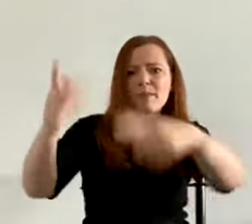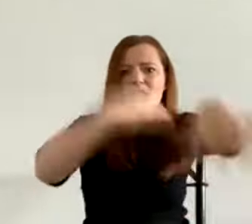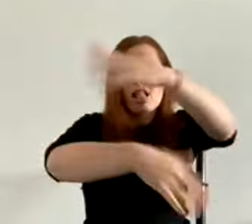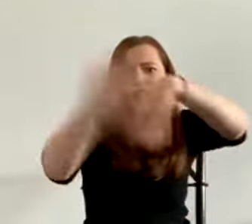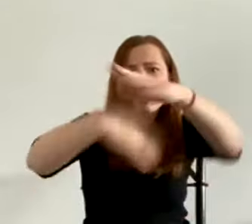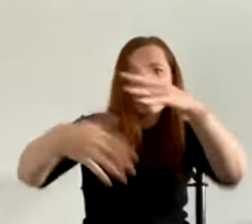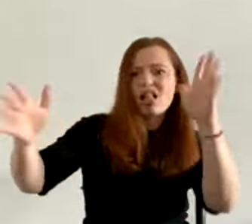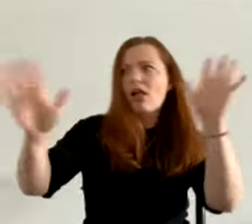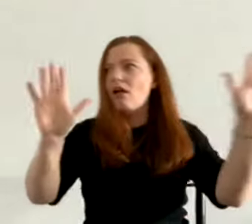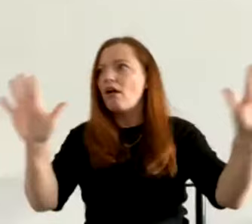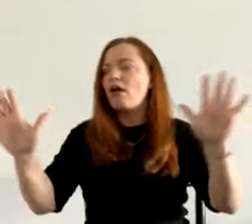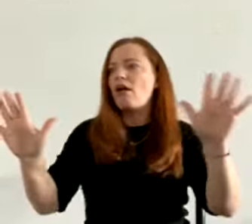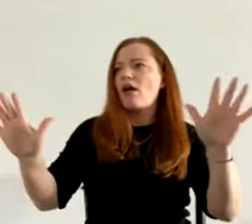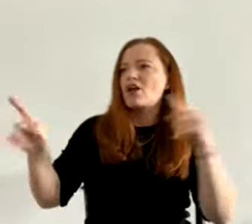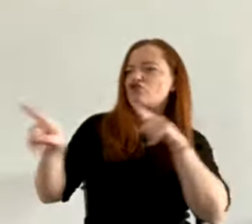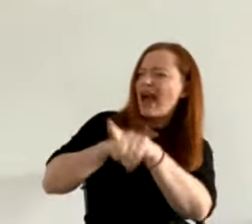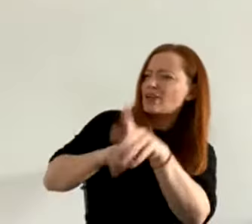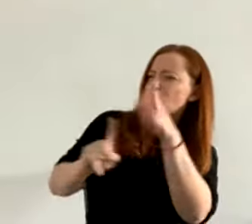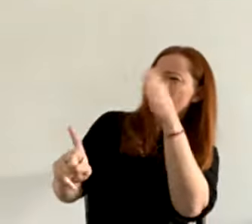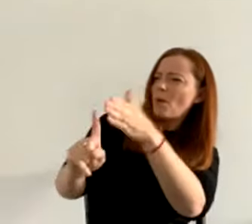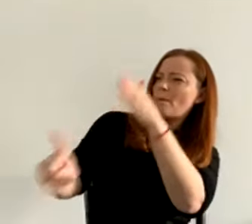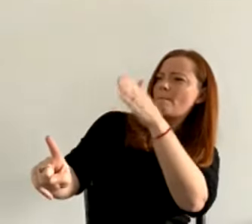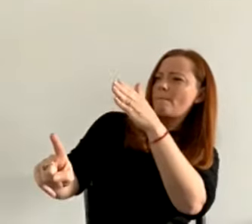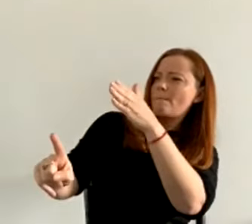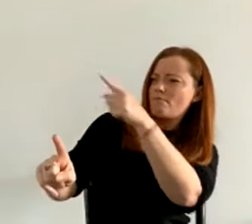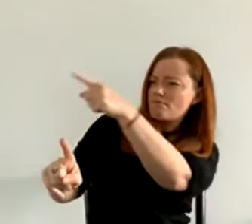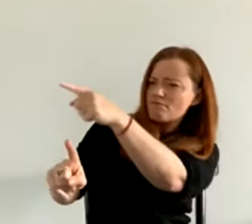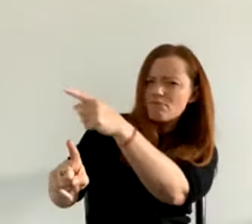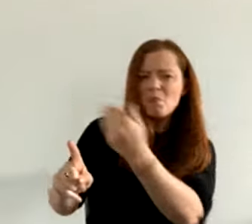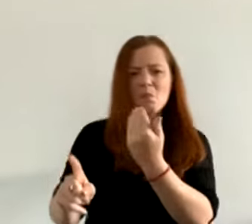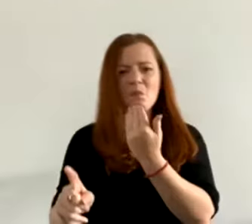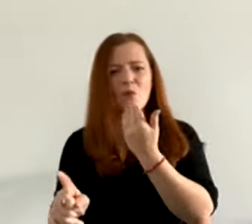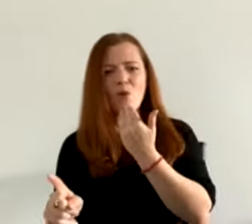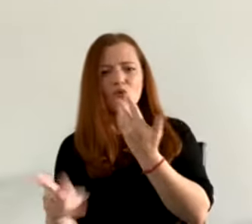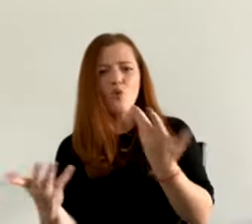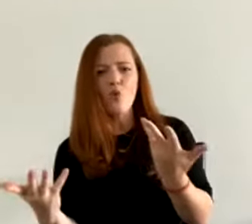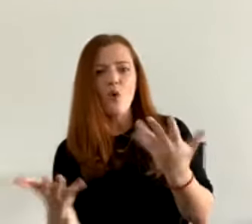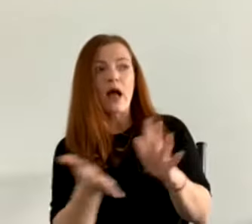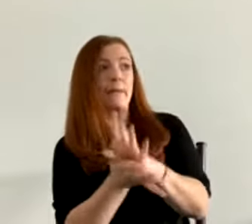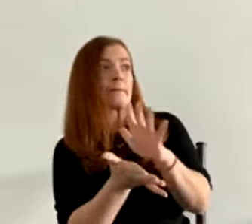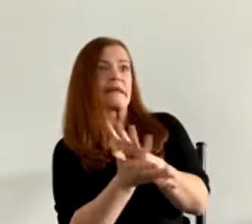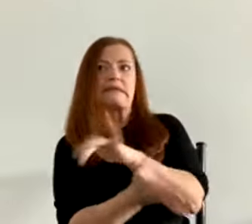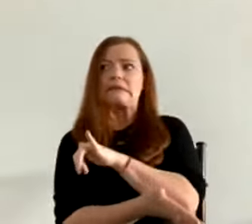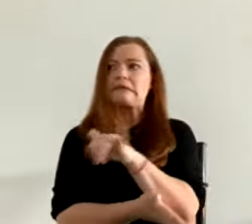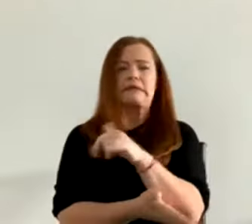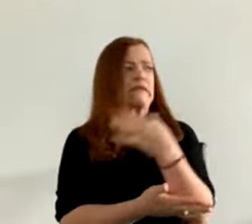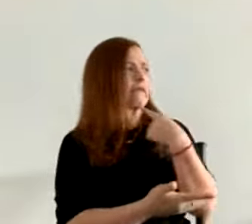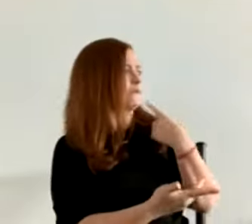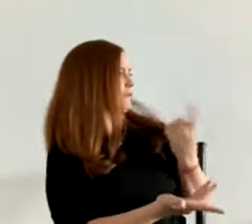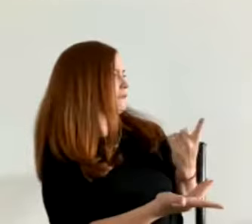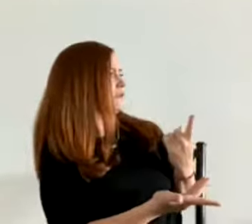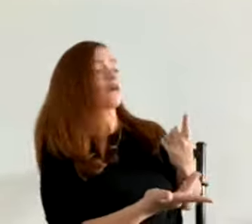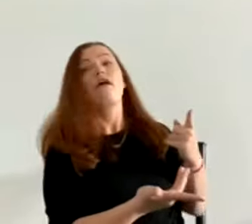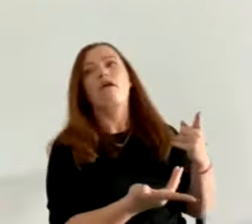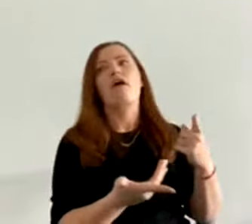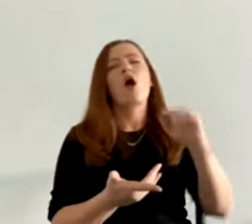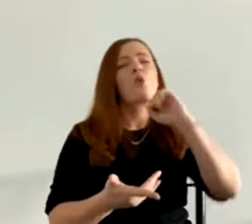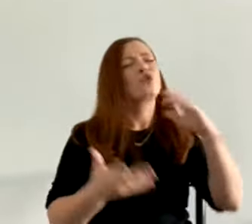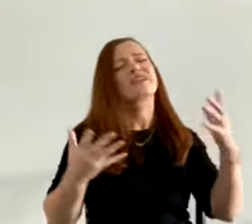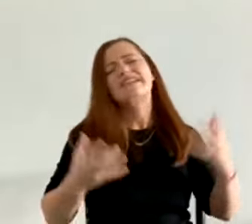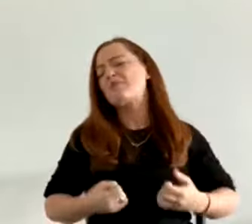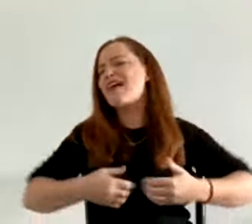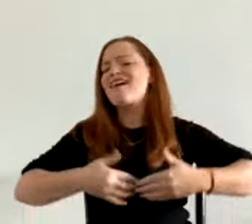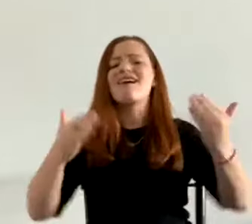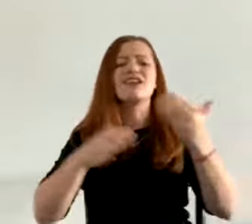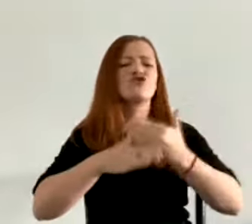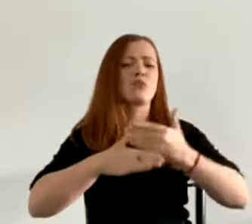I tried to see from the way he waved his flag whether he was bored or fulfilled. I told you I'd take any job just to